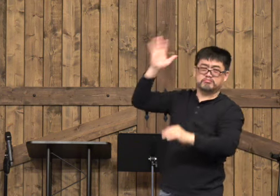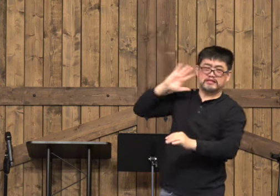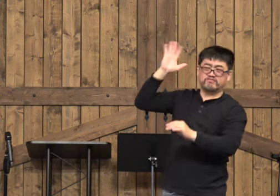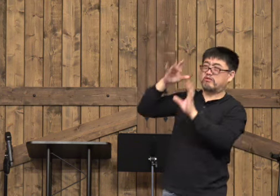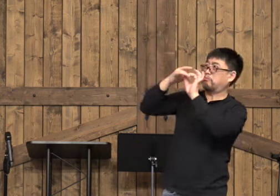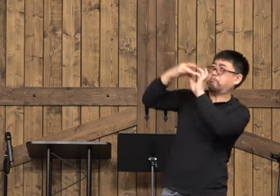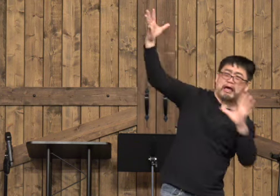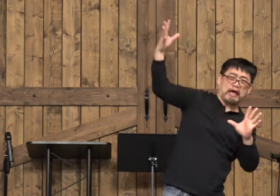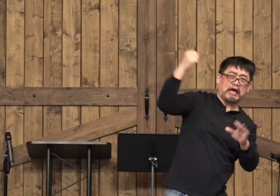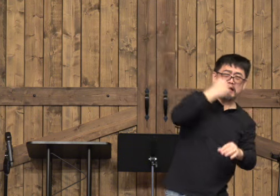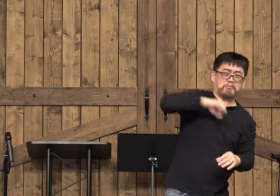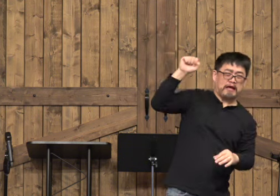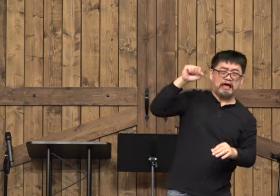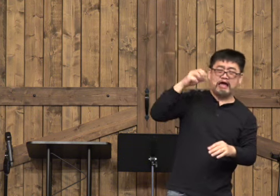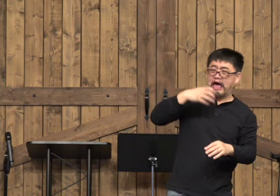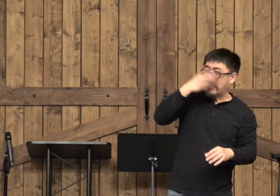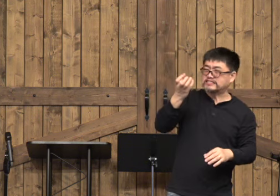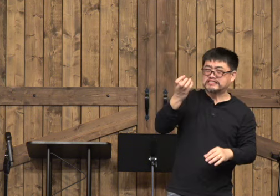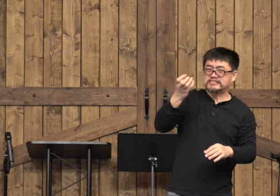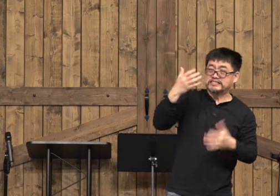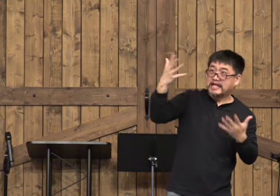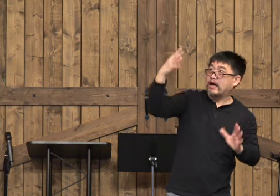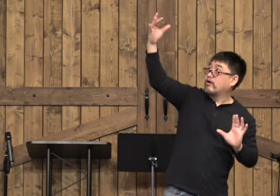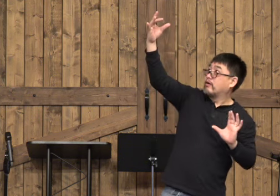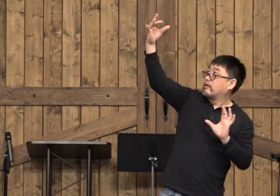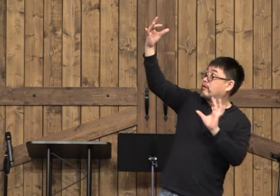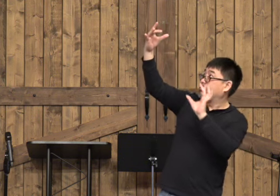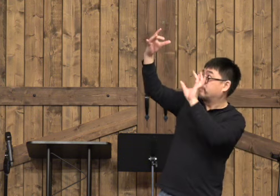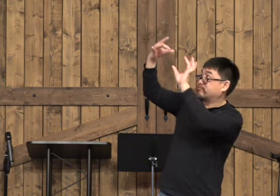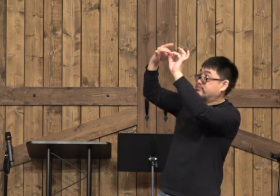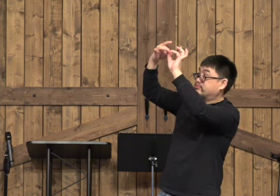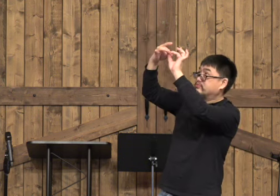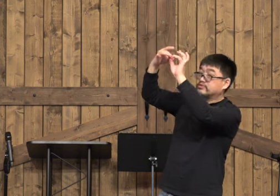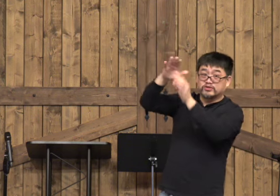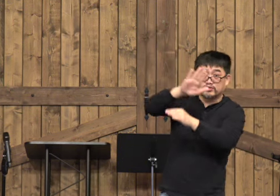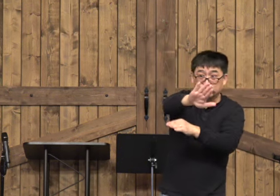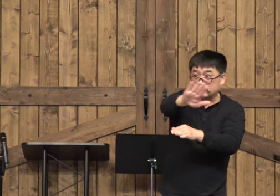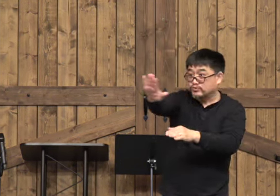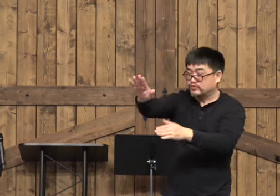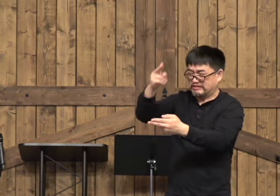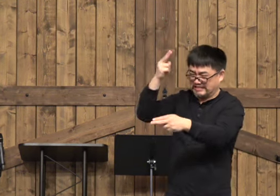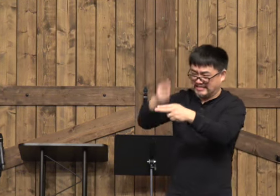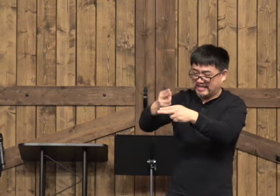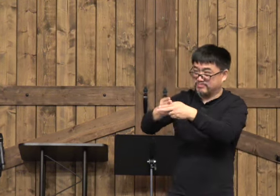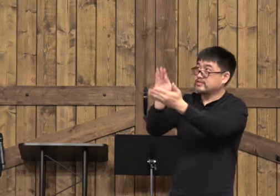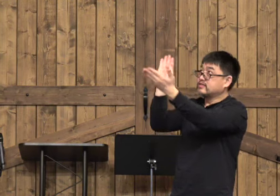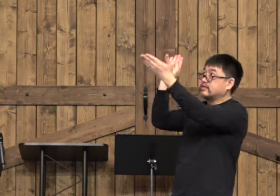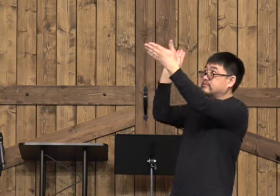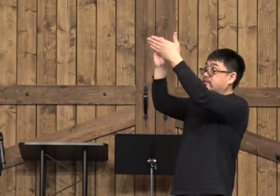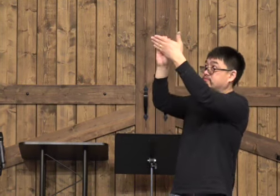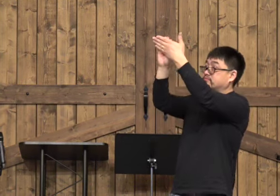take their sins and restore their relationship. And ever since Adam and Eve's sin, man's relationship has been